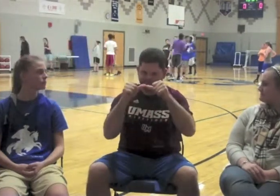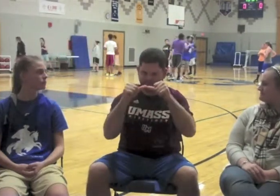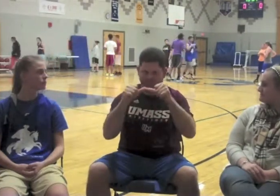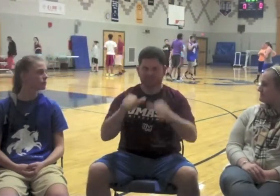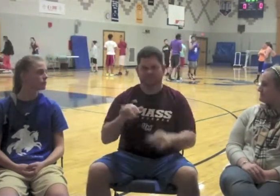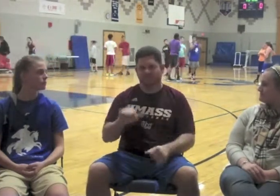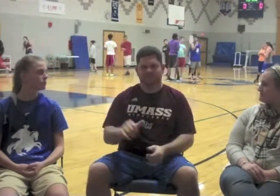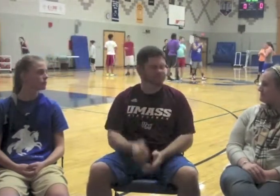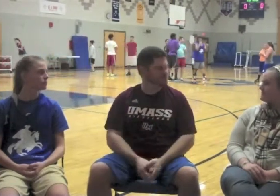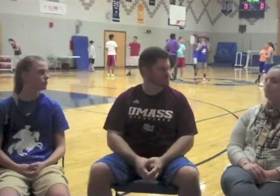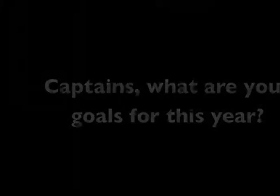end.